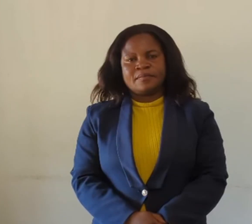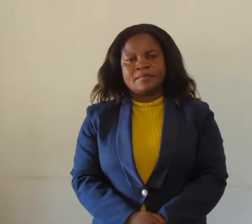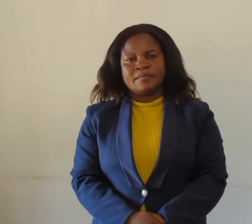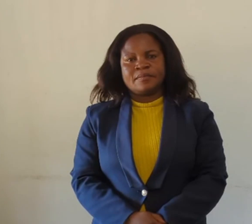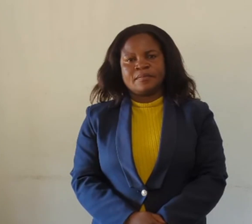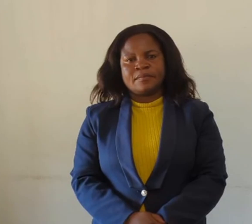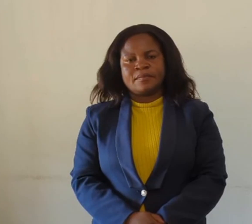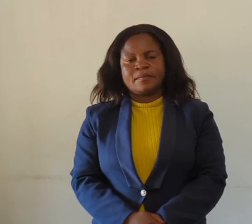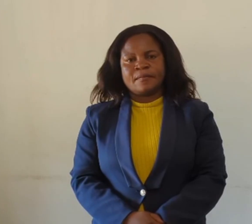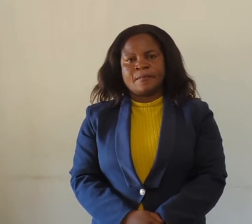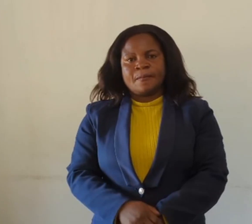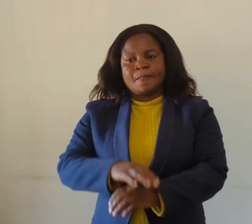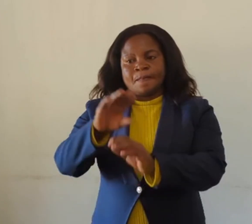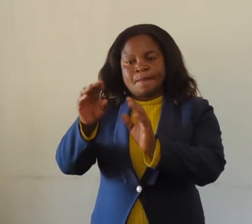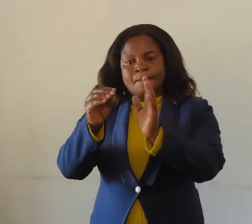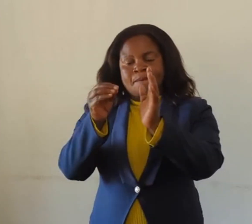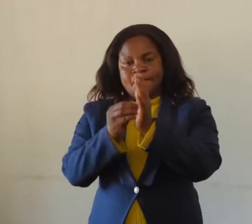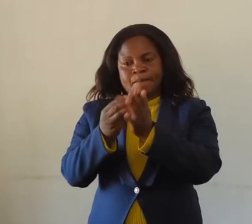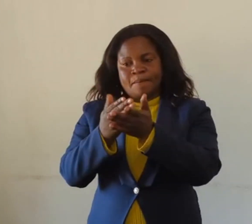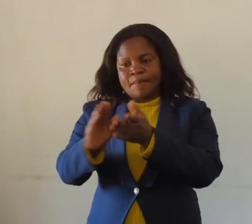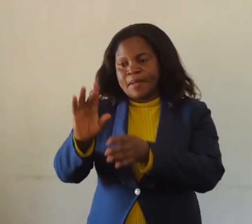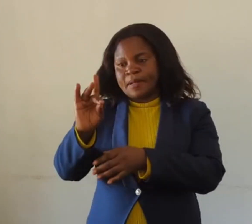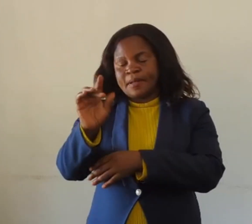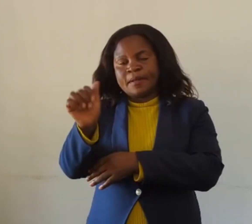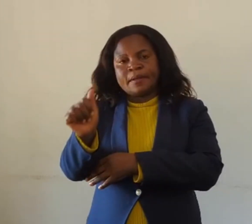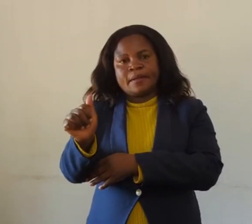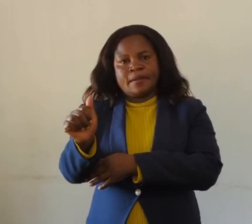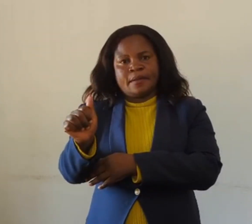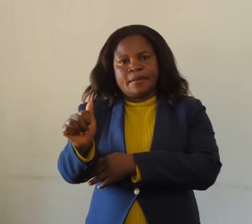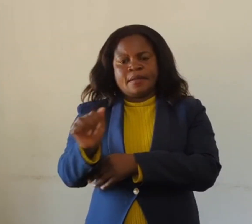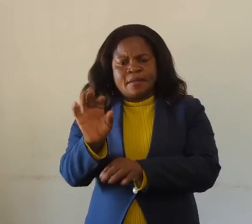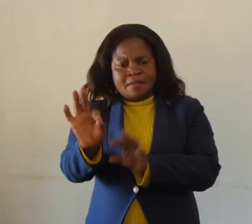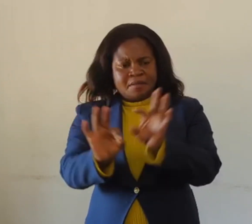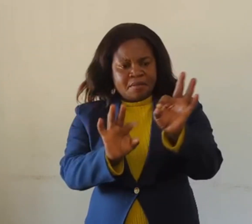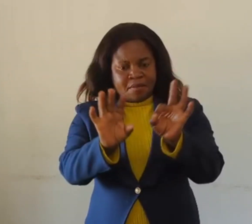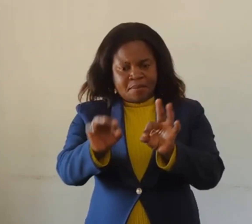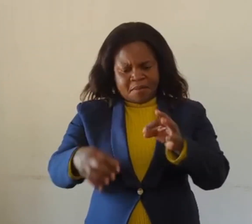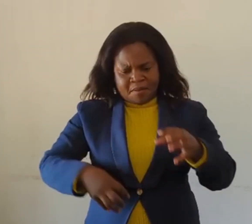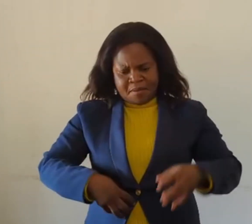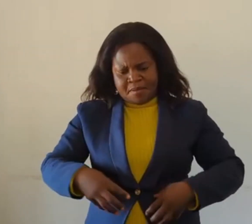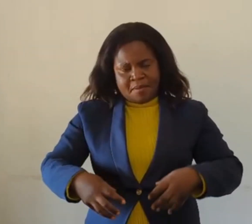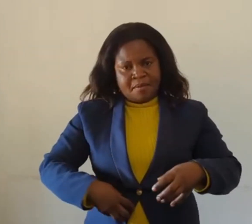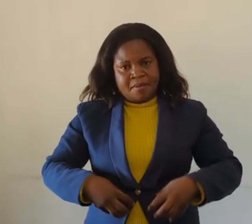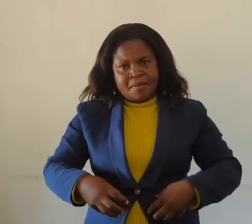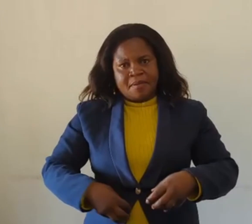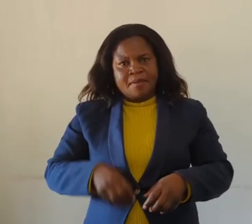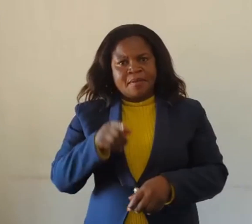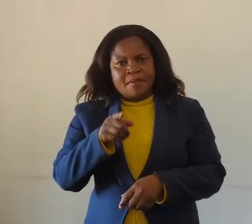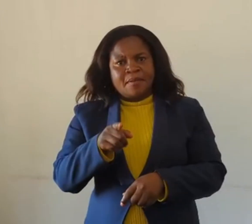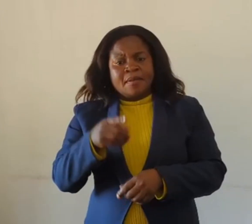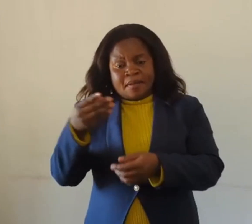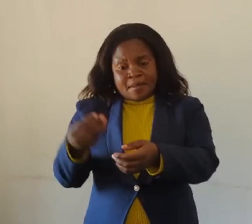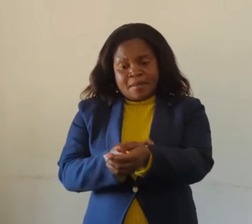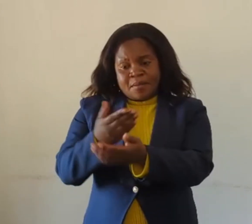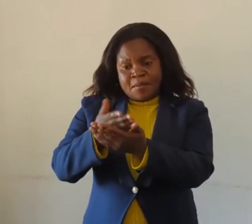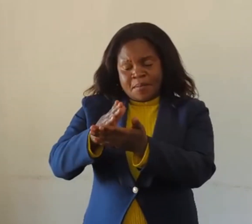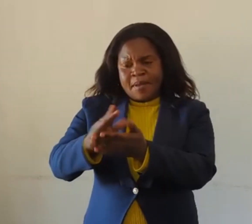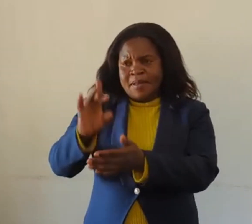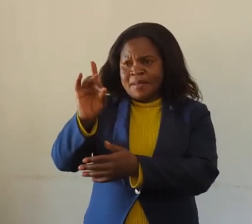Insertion of Part 8A, Nomination Petitions. A new Part 8A has